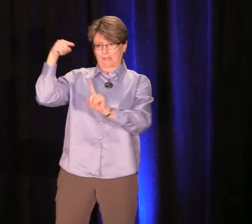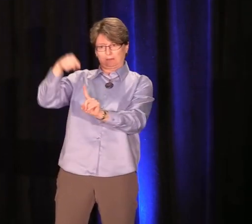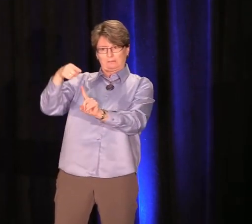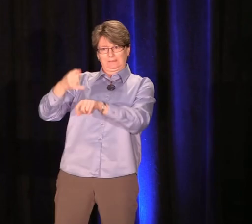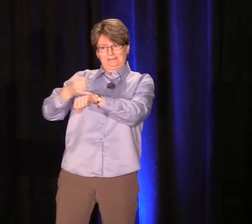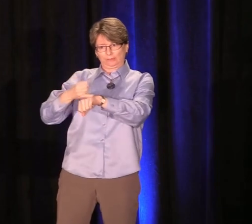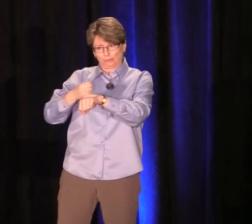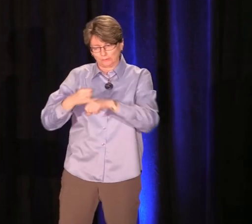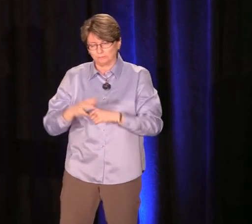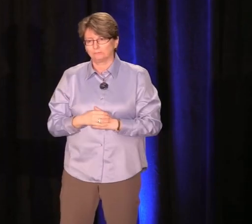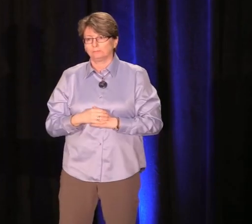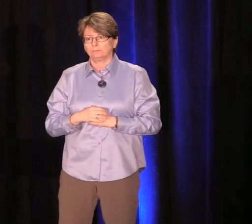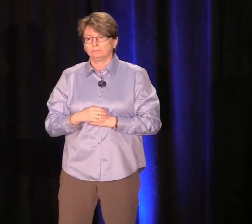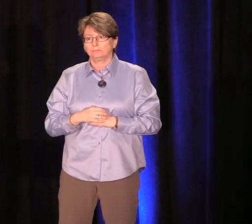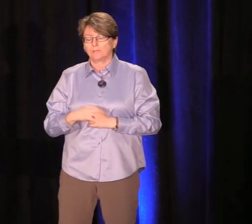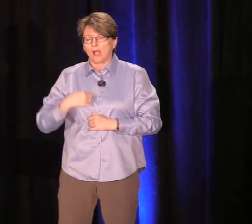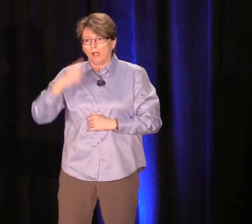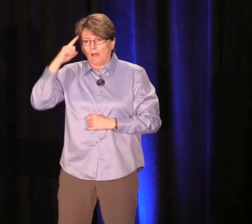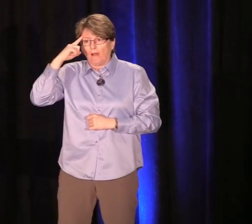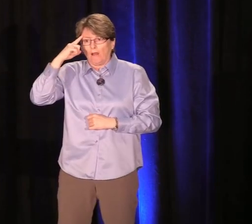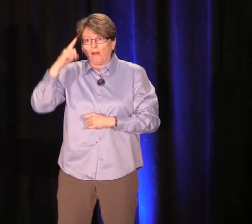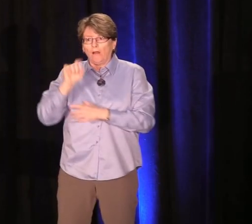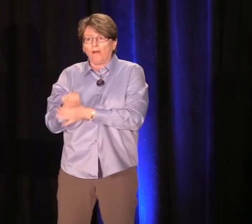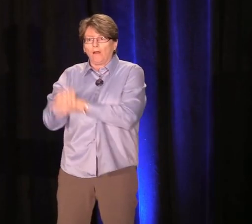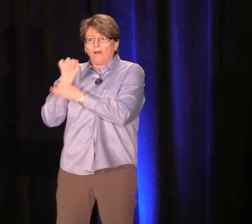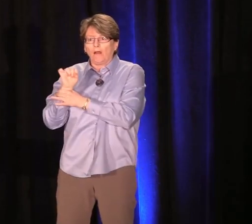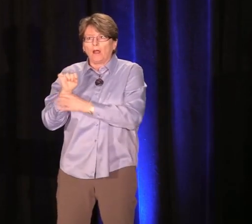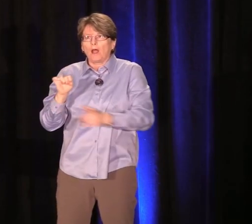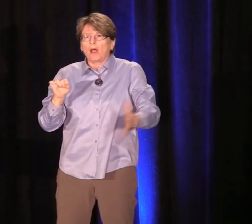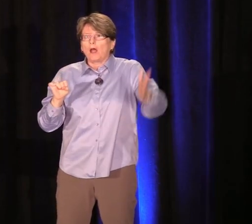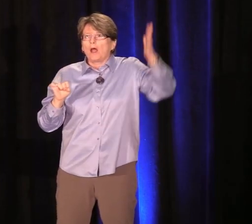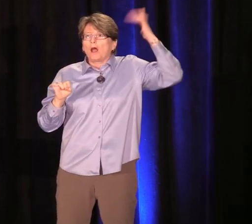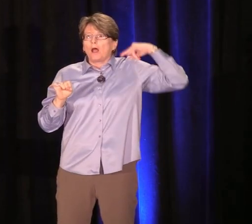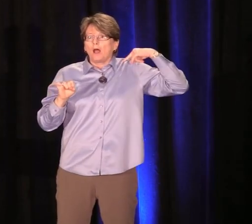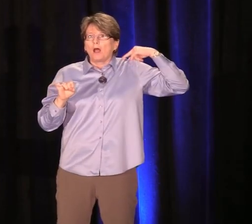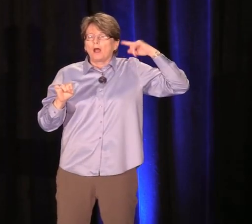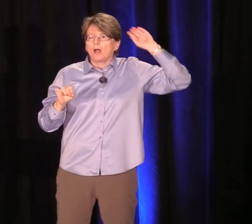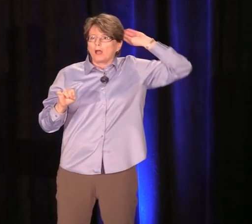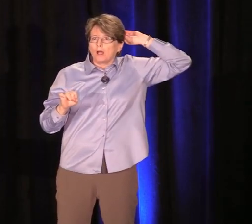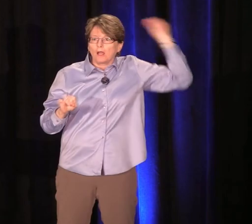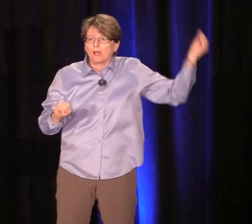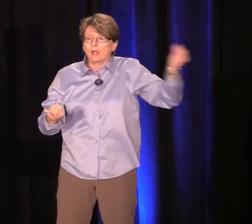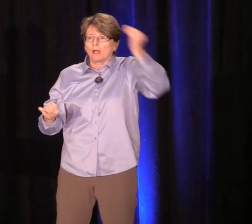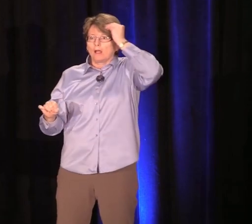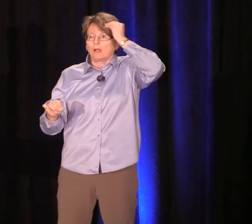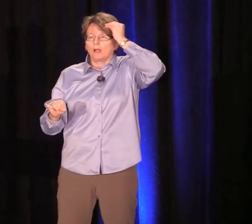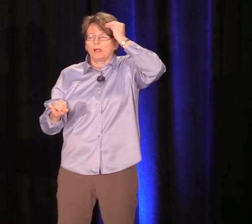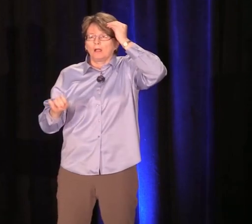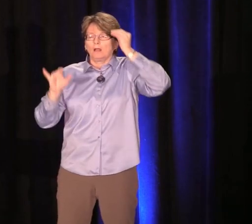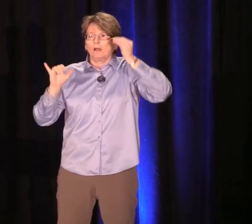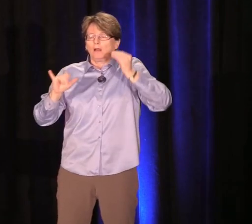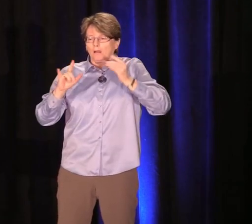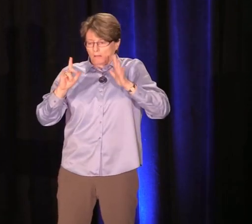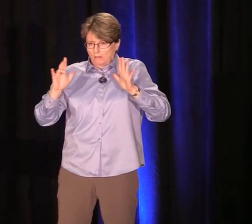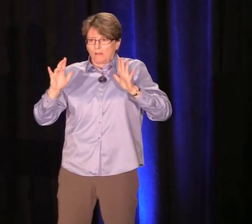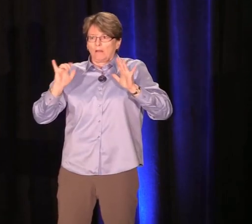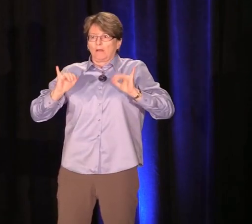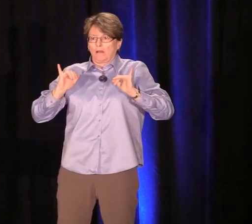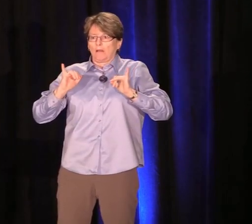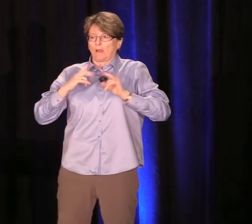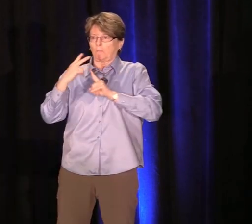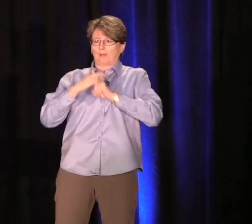teacher was letting us know about credit cards and high interest rates that I remembered what my mom